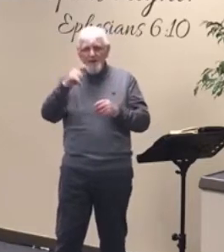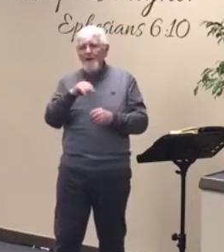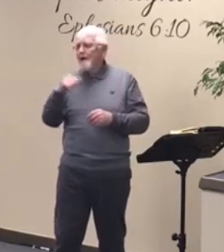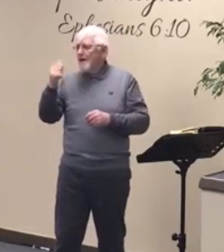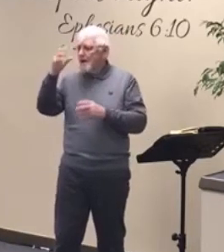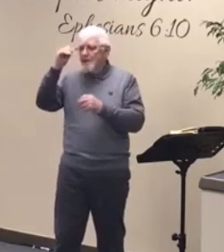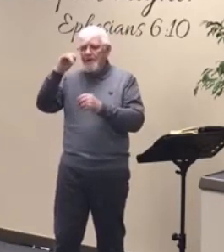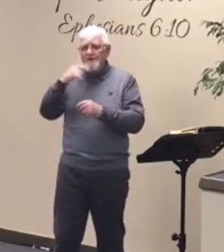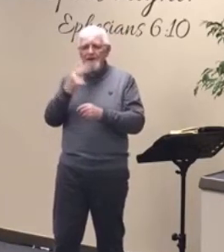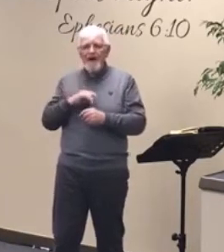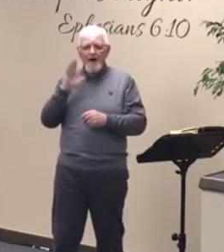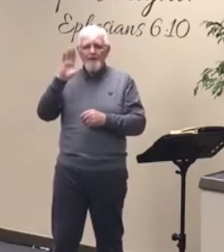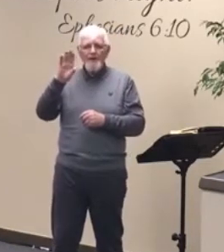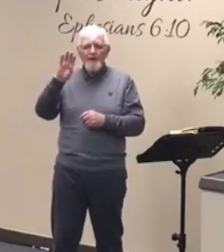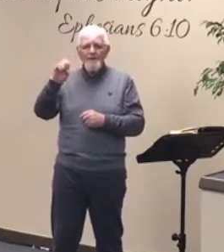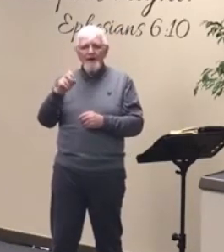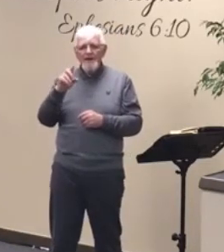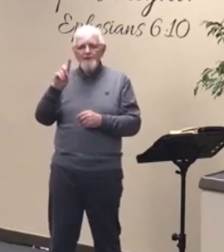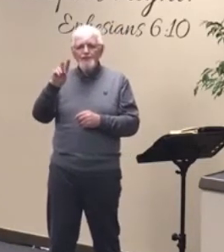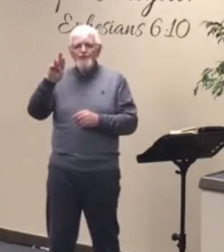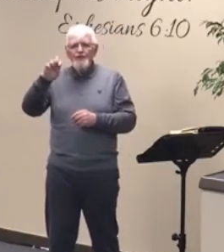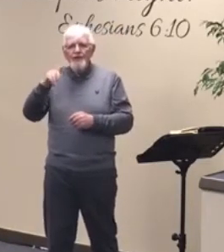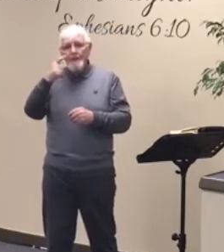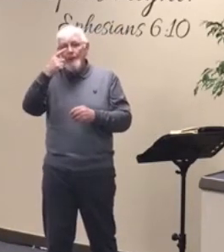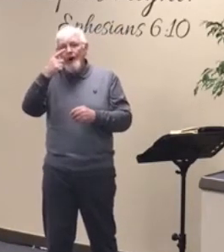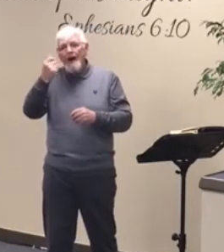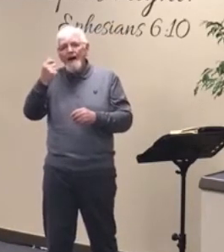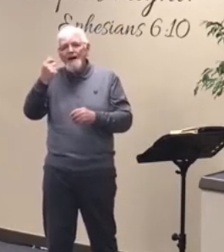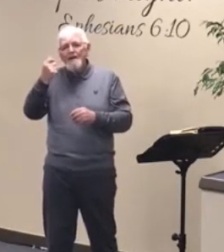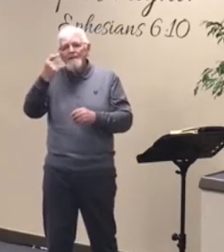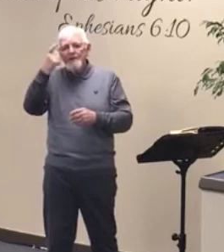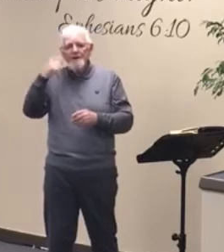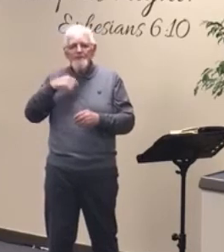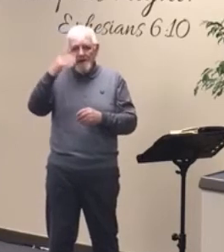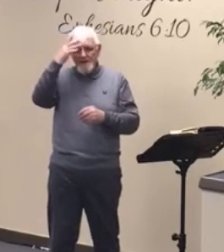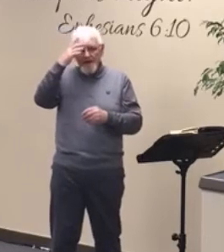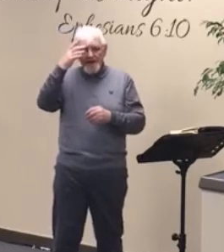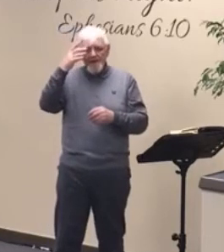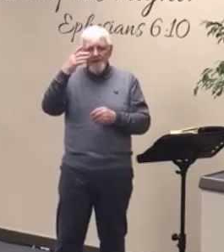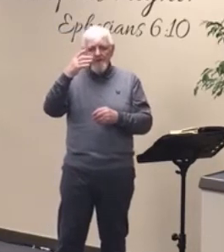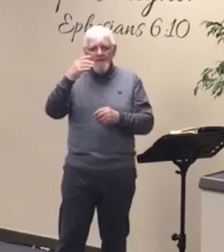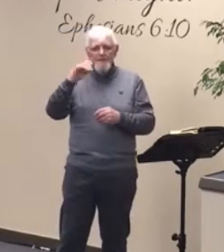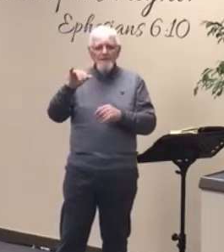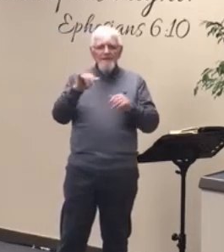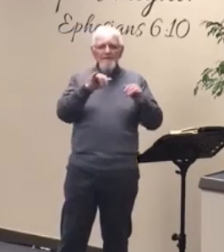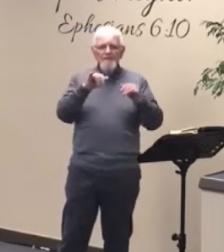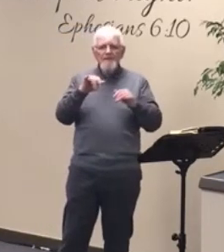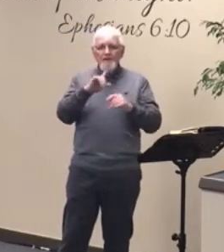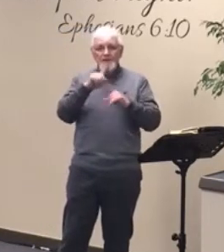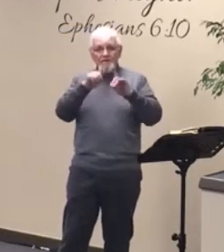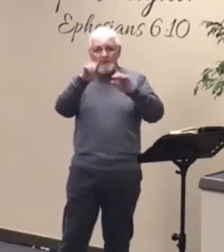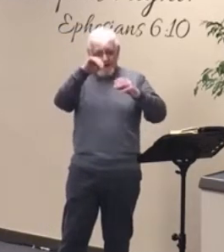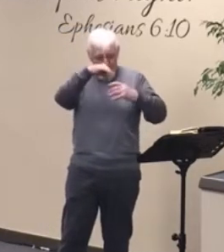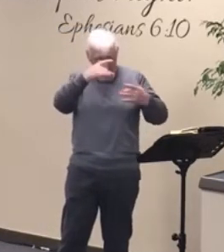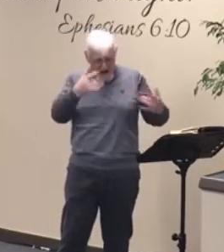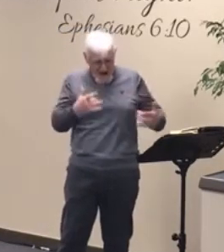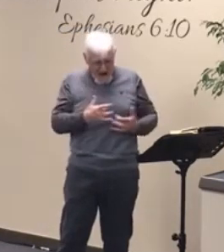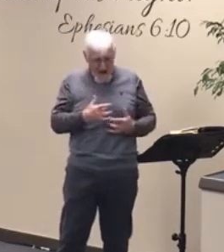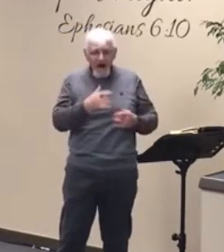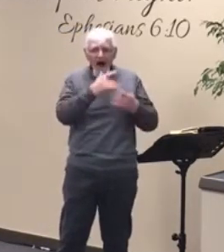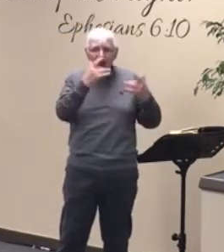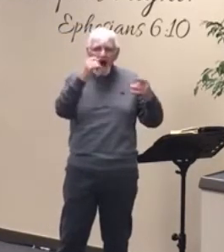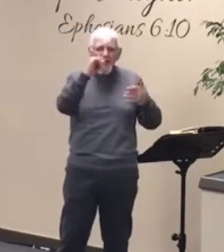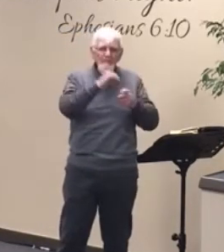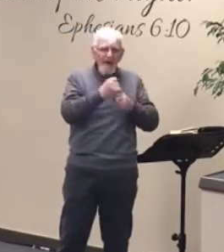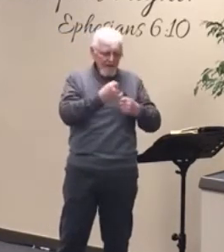said, I'm going to be a drunk. Why? Because my dad's a drunk. What are you going to do? There's a difference in your heart, and the heart is what makes a difference in